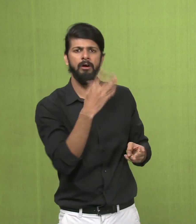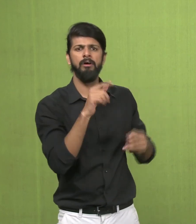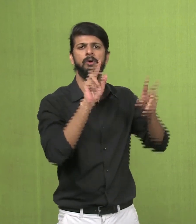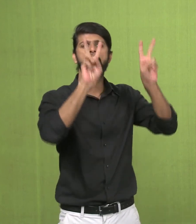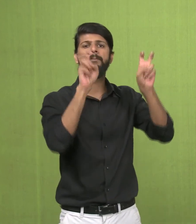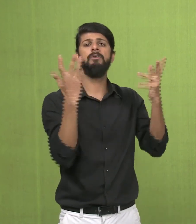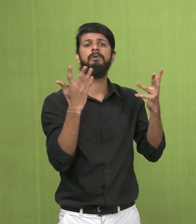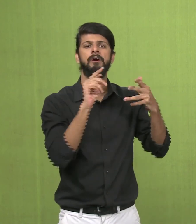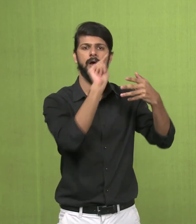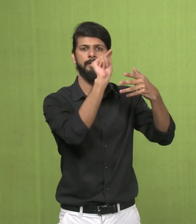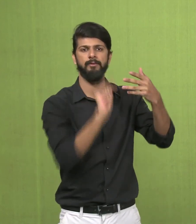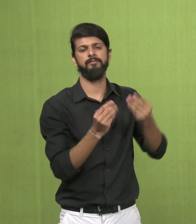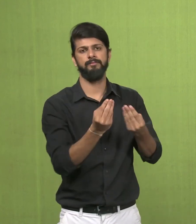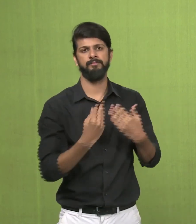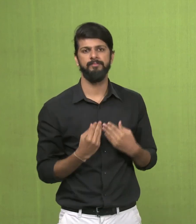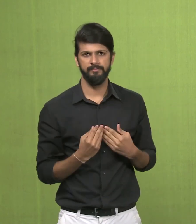of the Gupta sculptures.